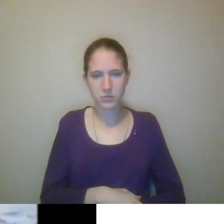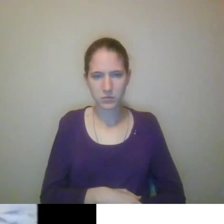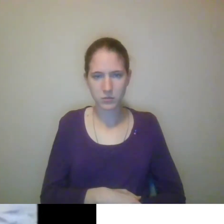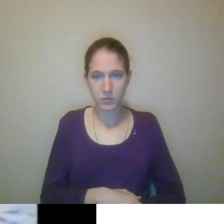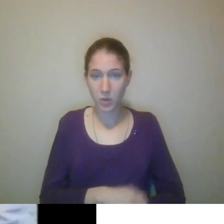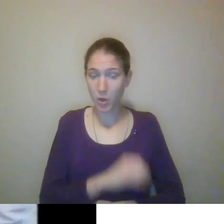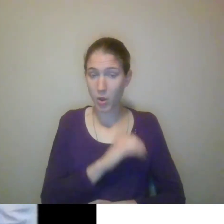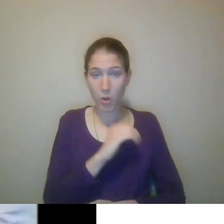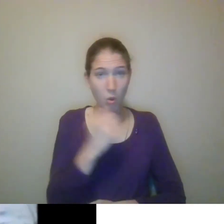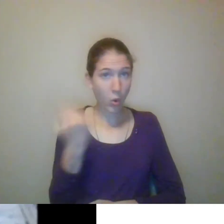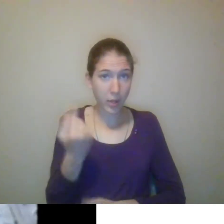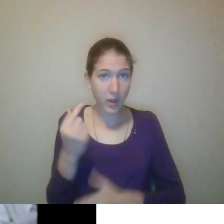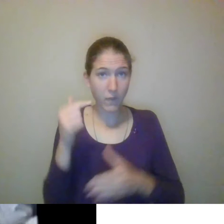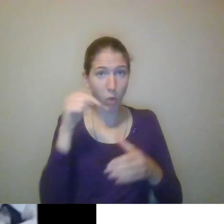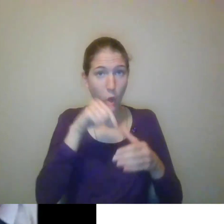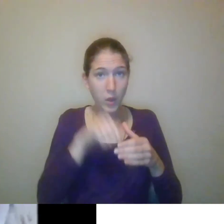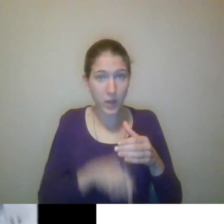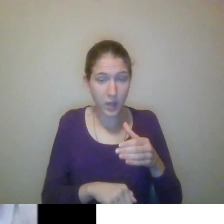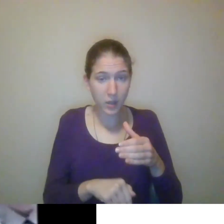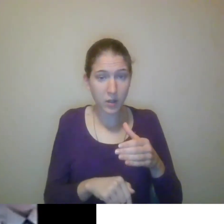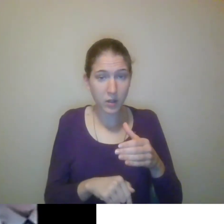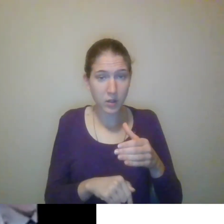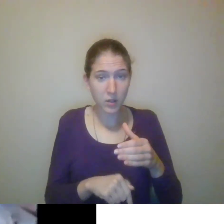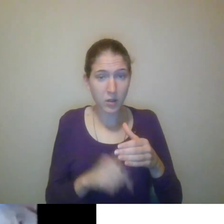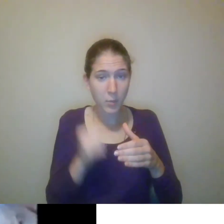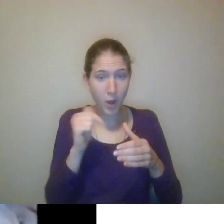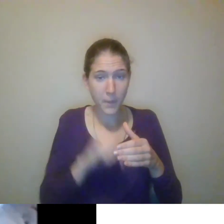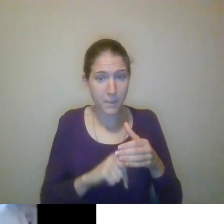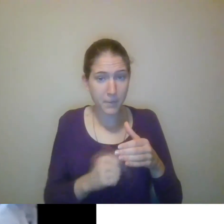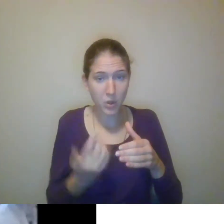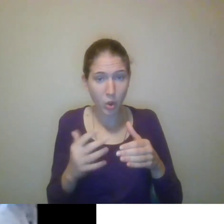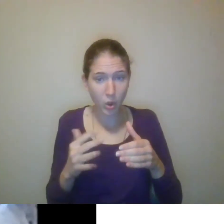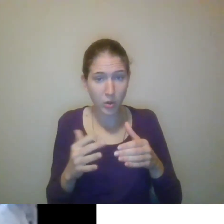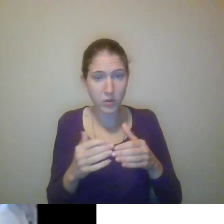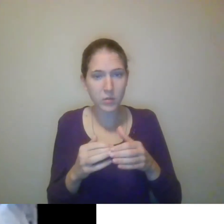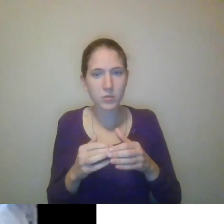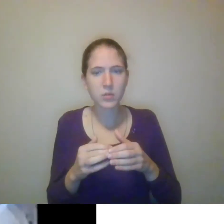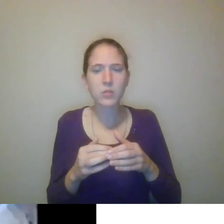Okay. Is it only floating to the bottom? Is it only floating to the bottom?